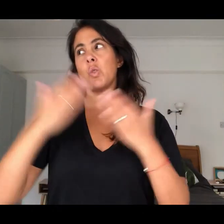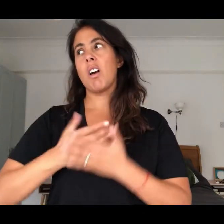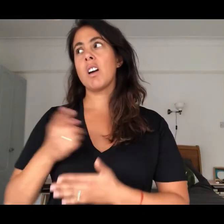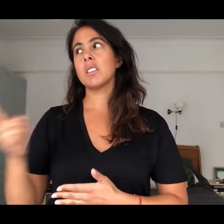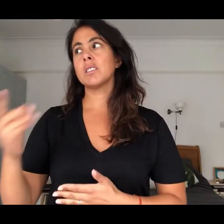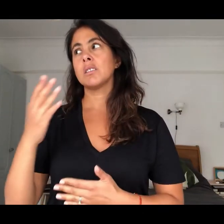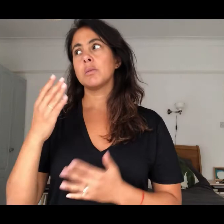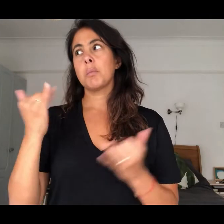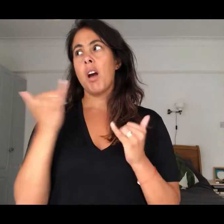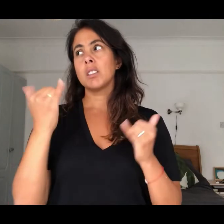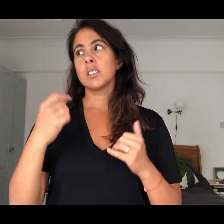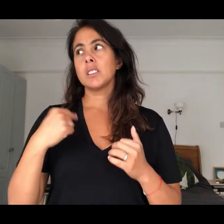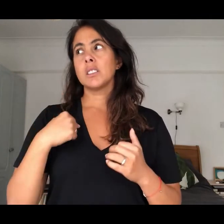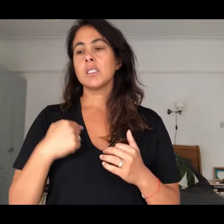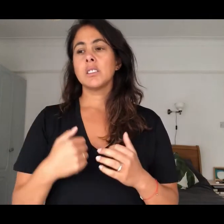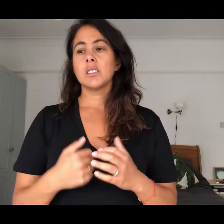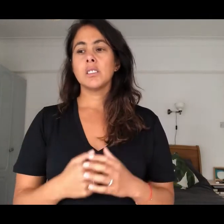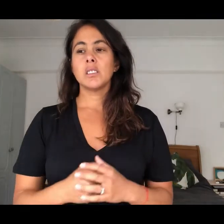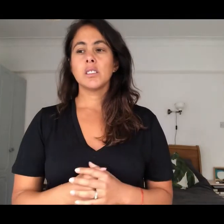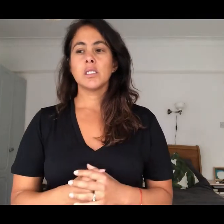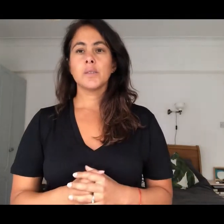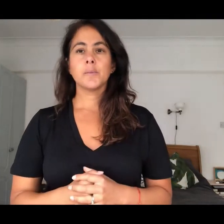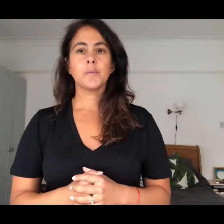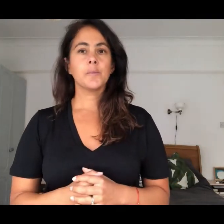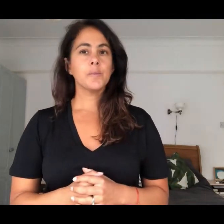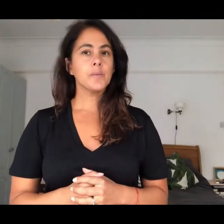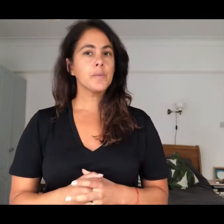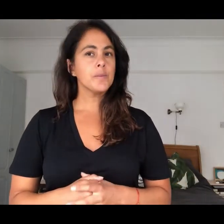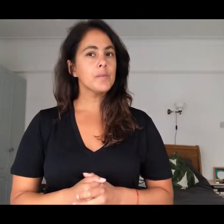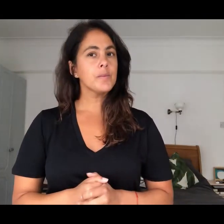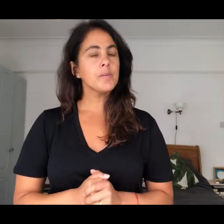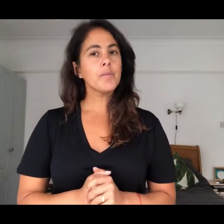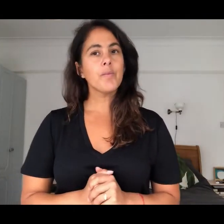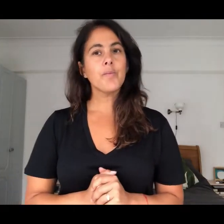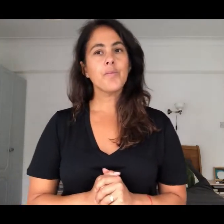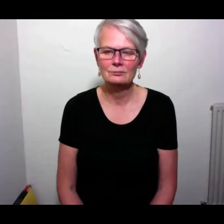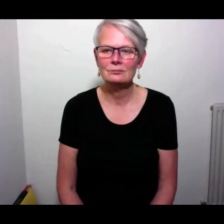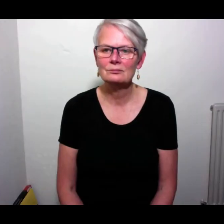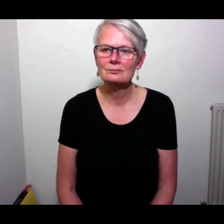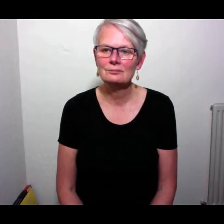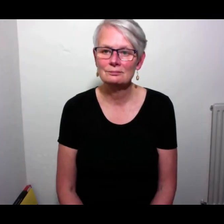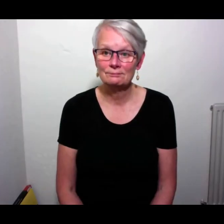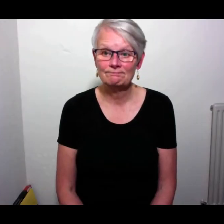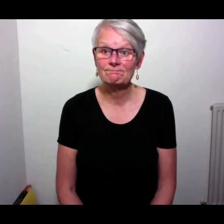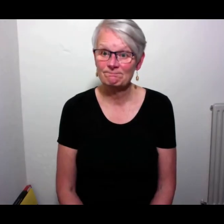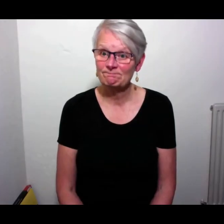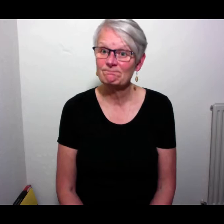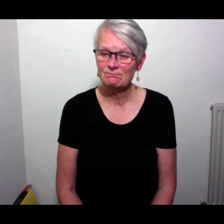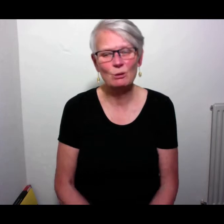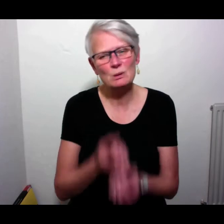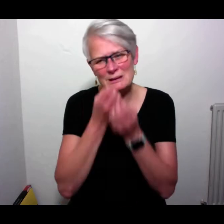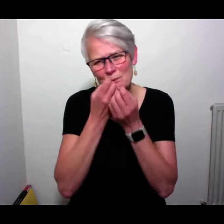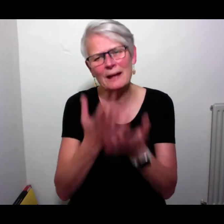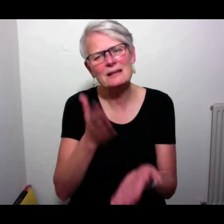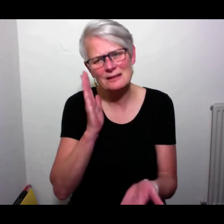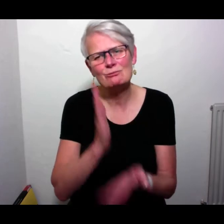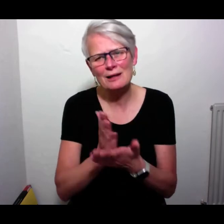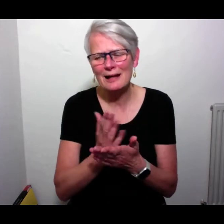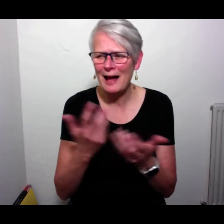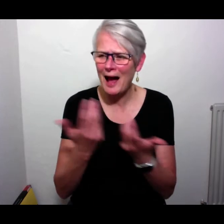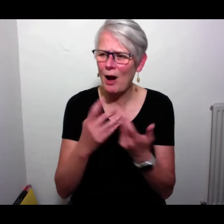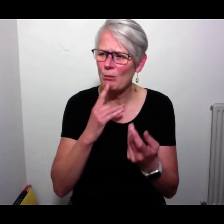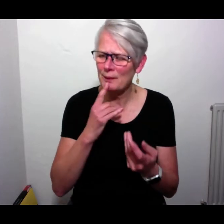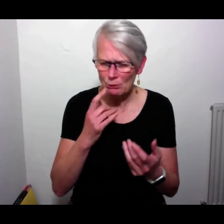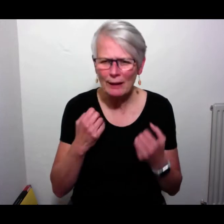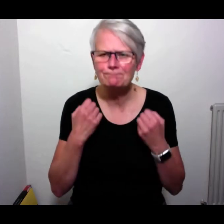Better not be out in that thing when I have my soiree. It was amazing though how people